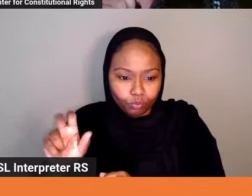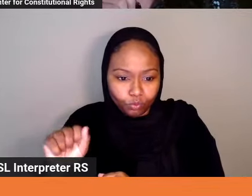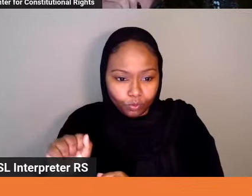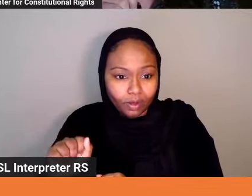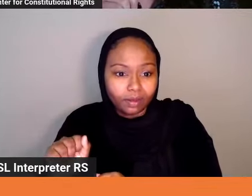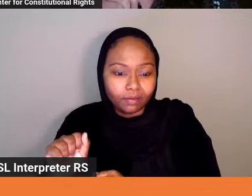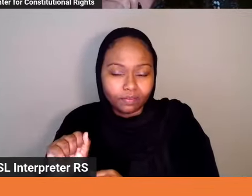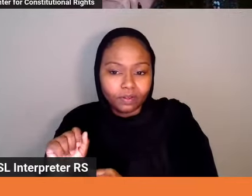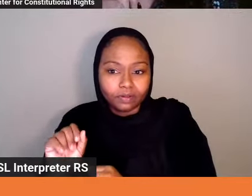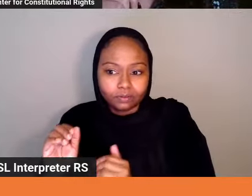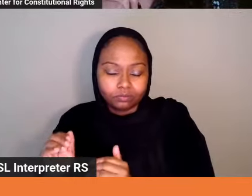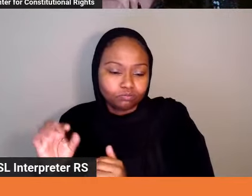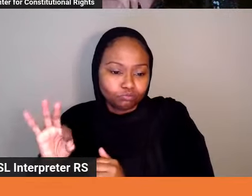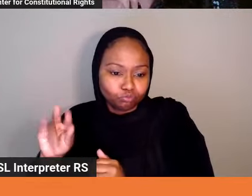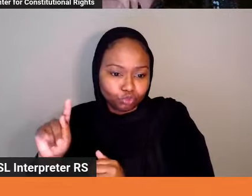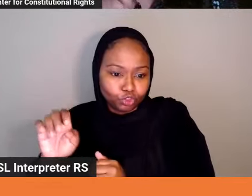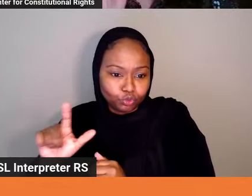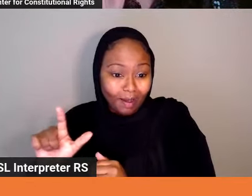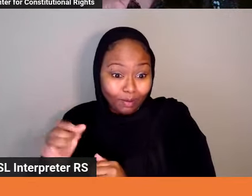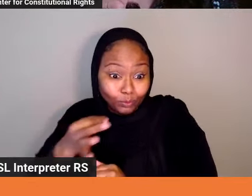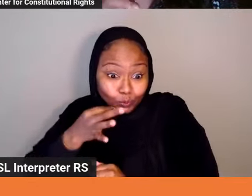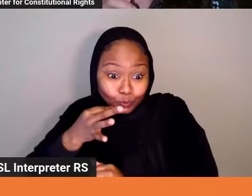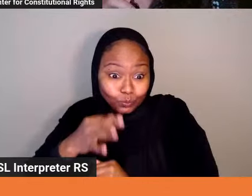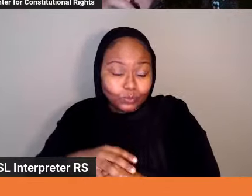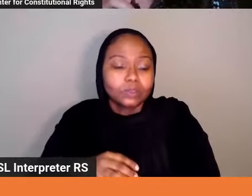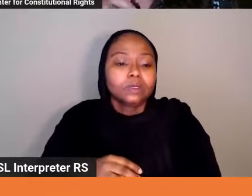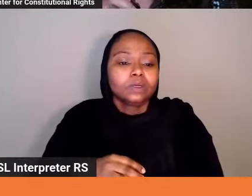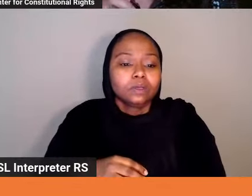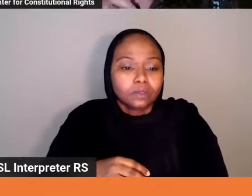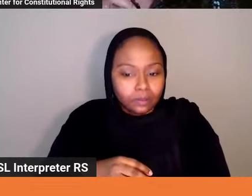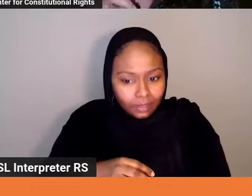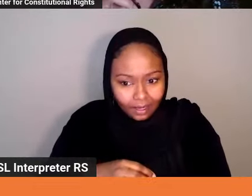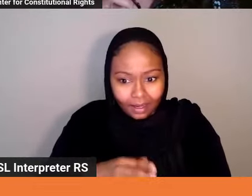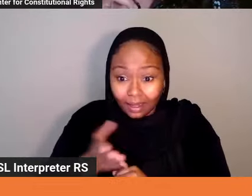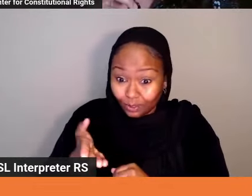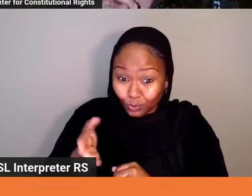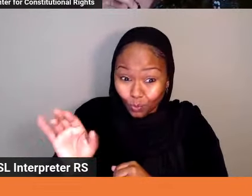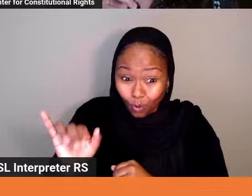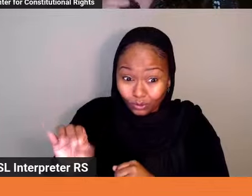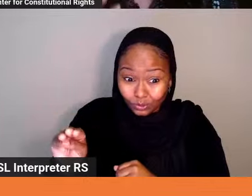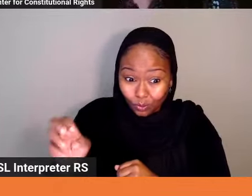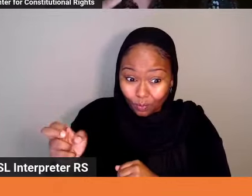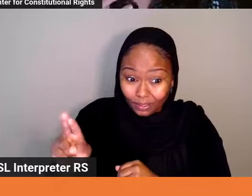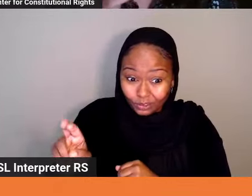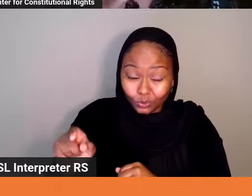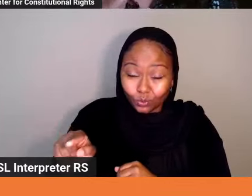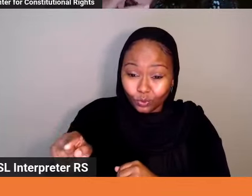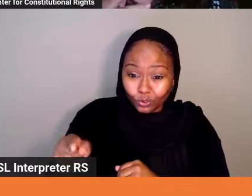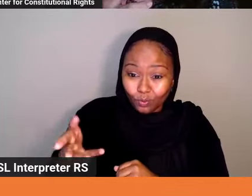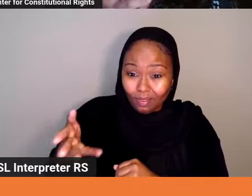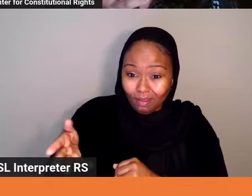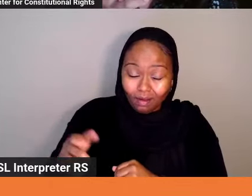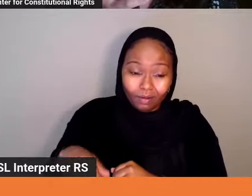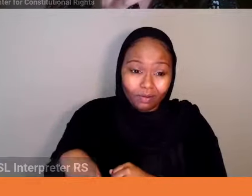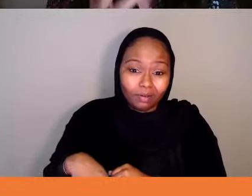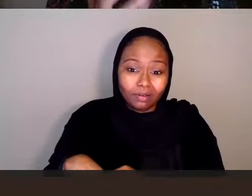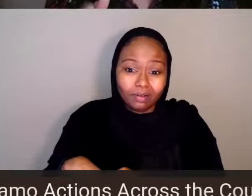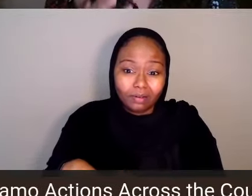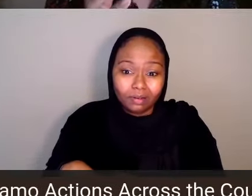to also answer this as someone who, while at Guantanamo, you know, your lawyer, your, you know,